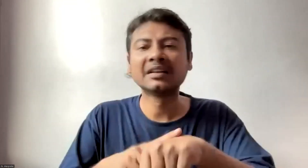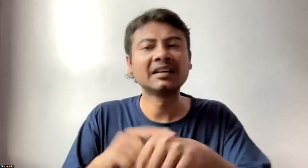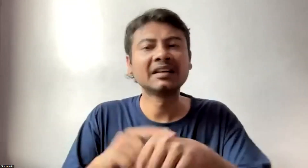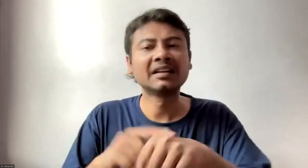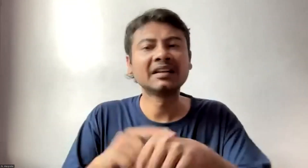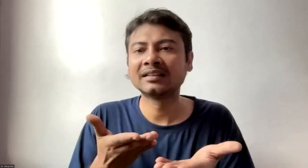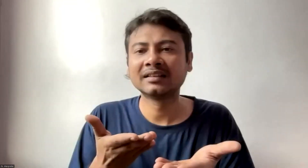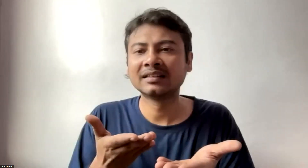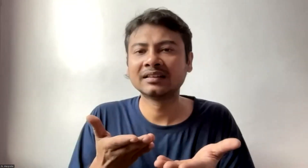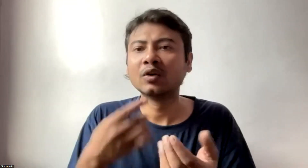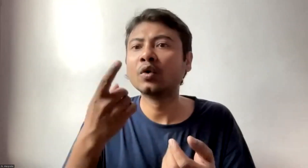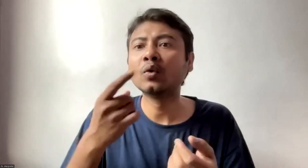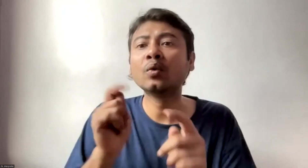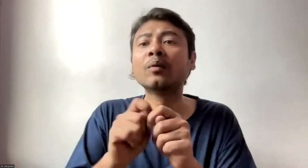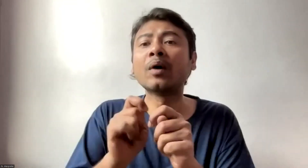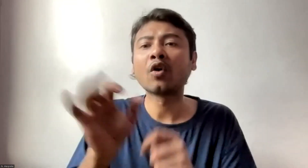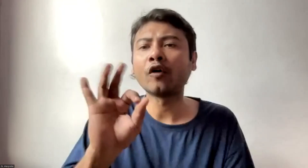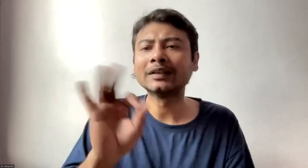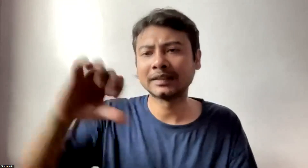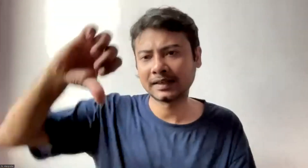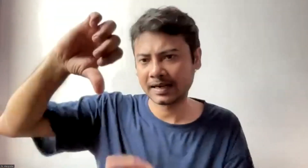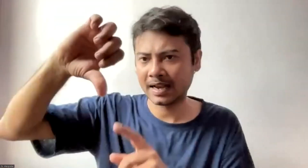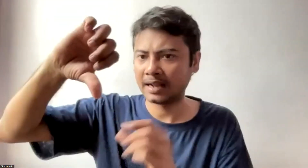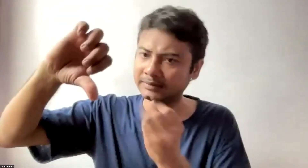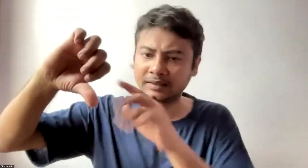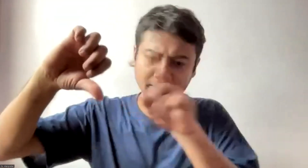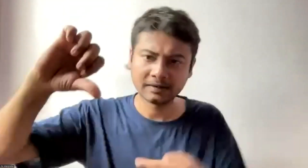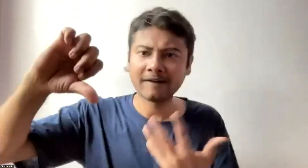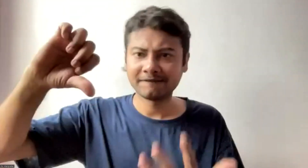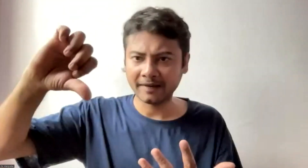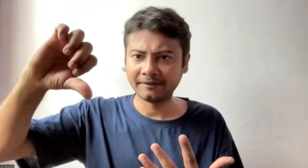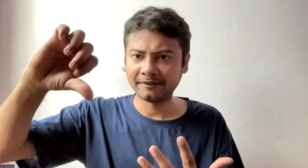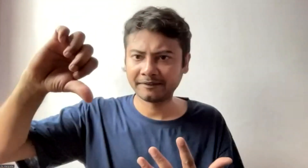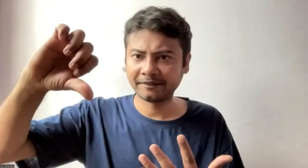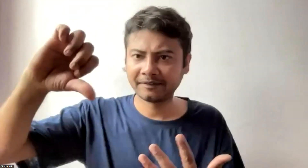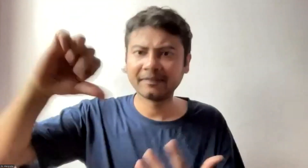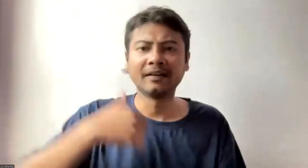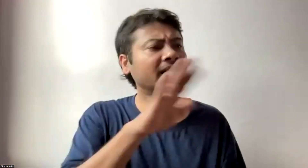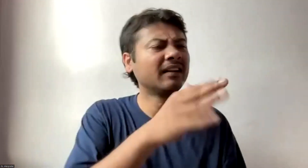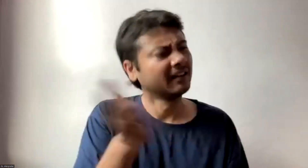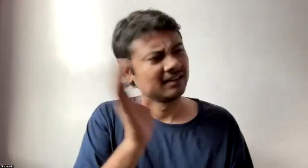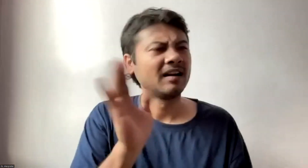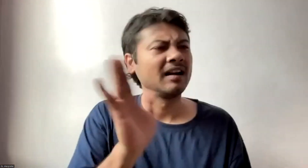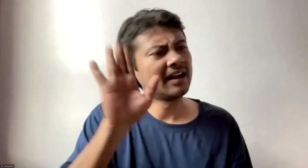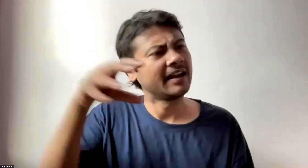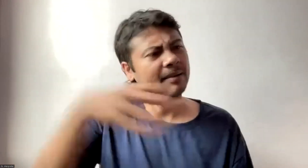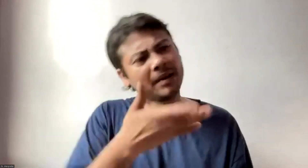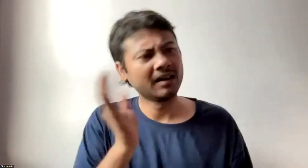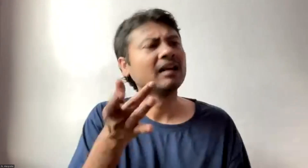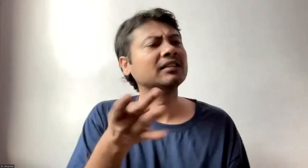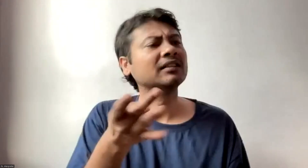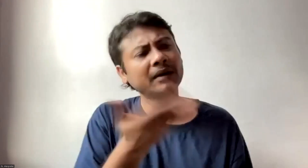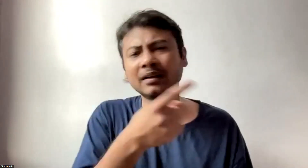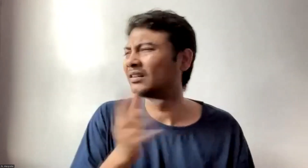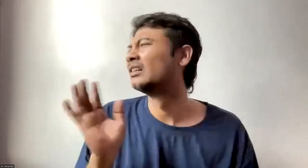5, 9 to 8, or 9 to 9, he will say, I have no time to go to temple. I have no time to do japa. I'm very busy. Don't disturb